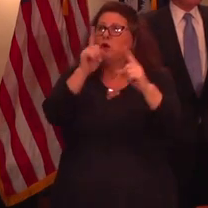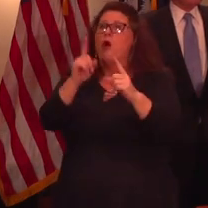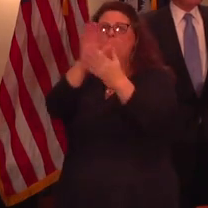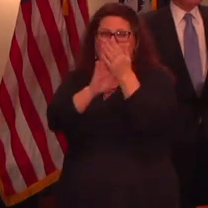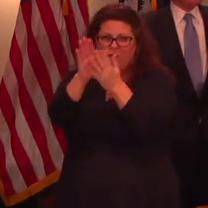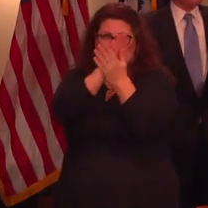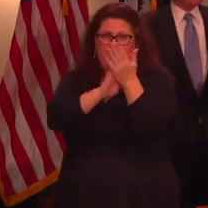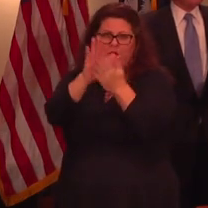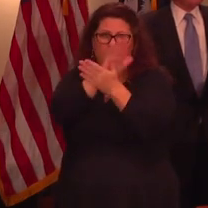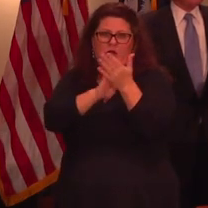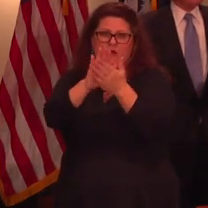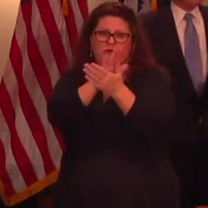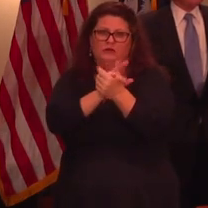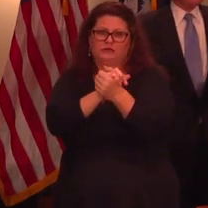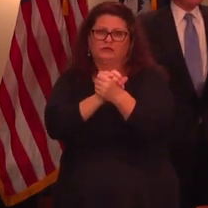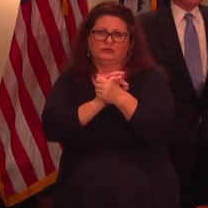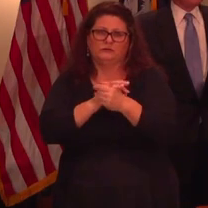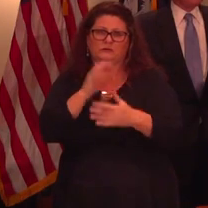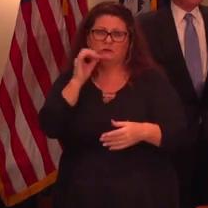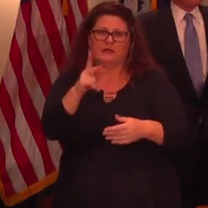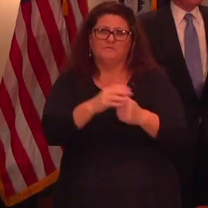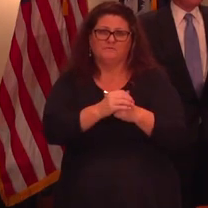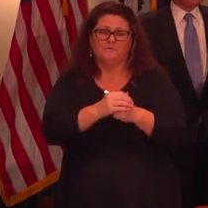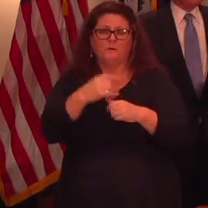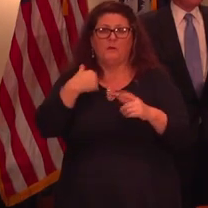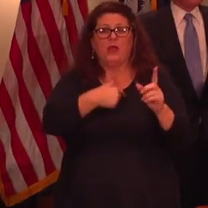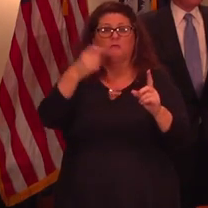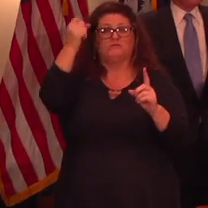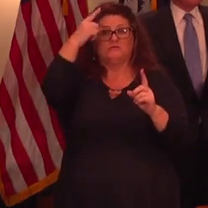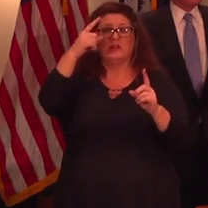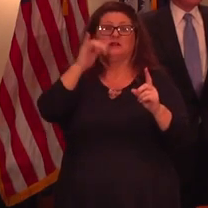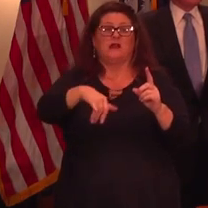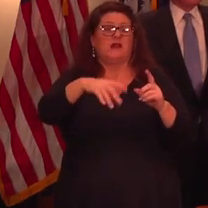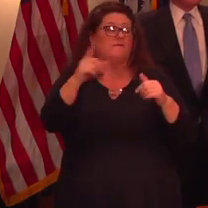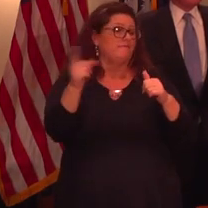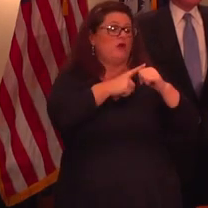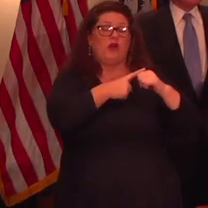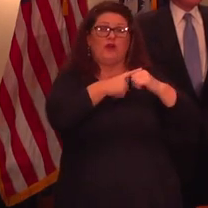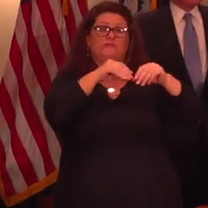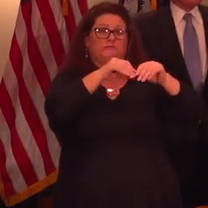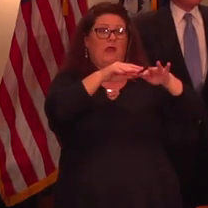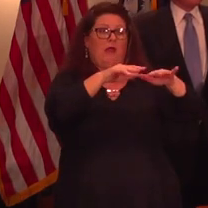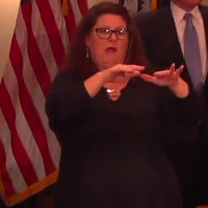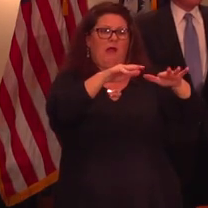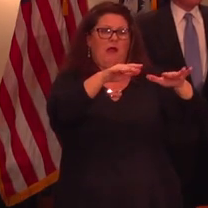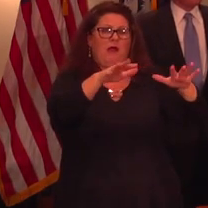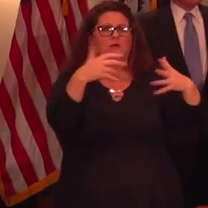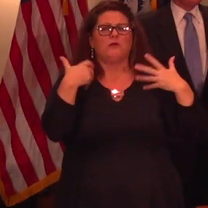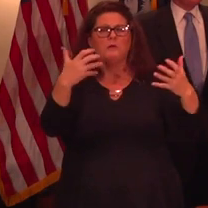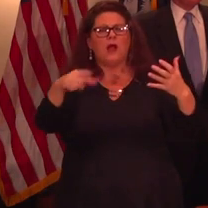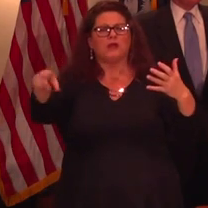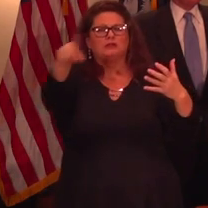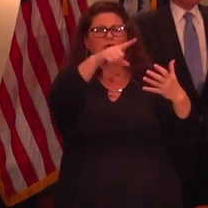spread is occurring, when you hear about the first cases or growing cases in your community, we encourage the public to focus on